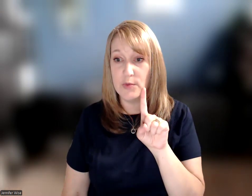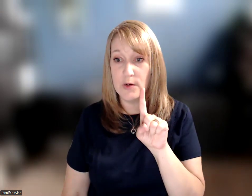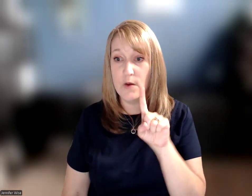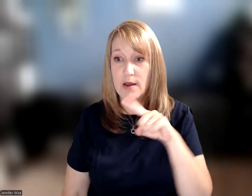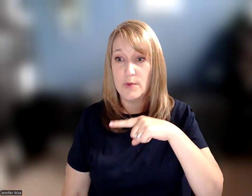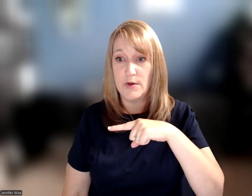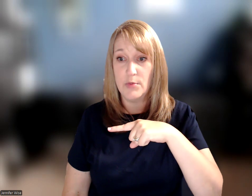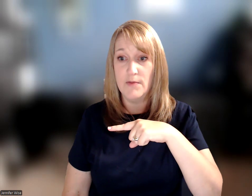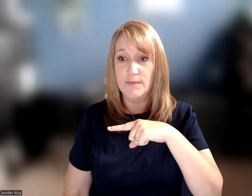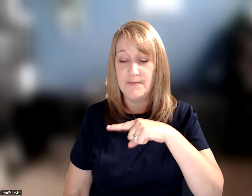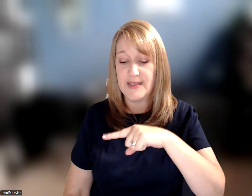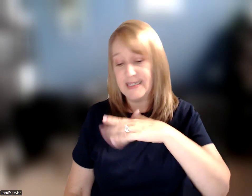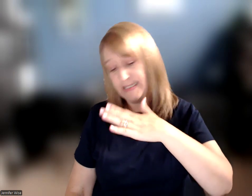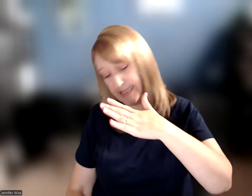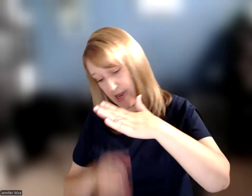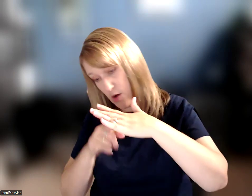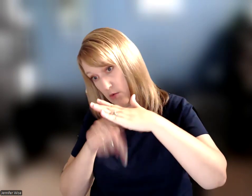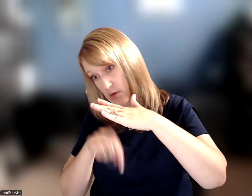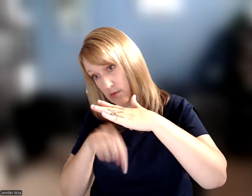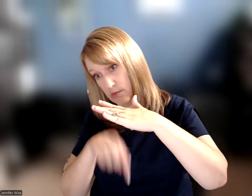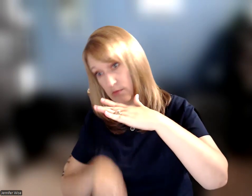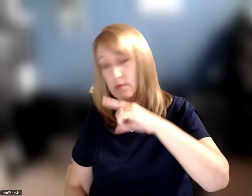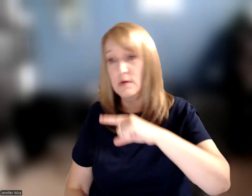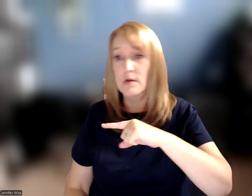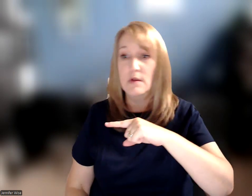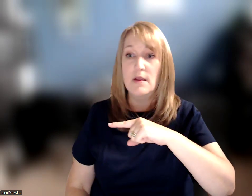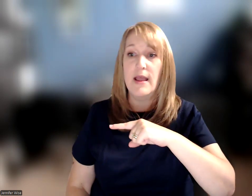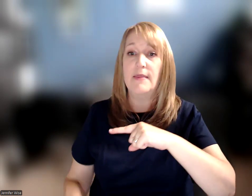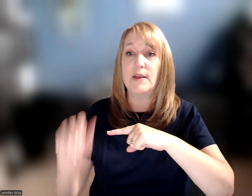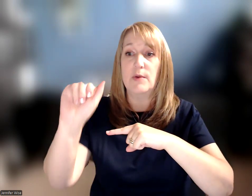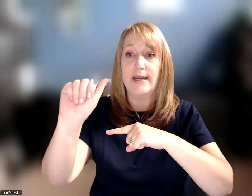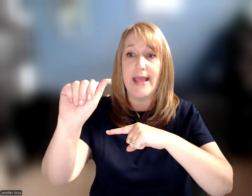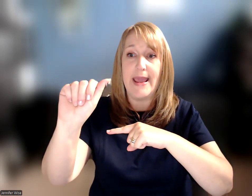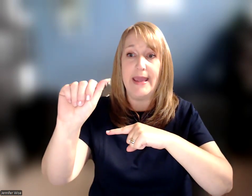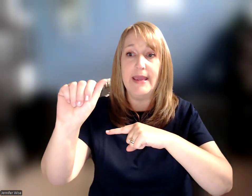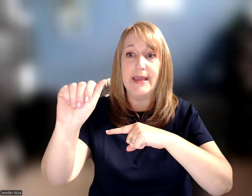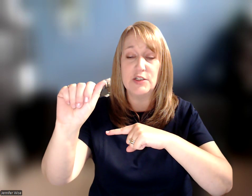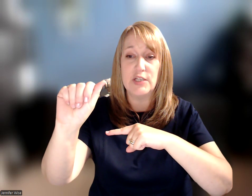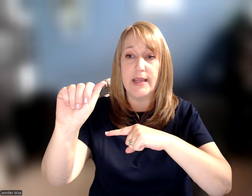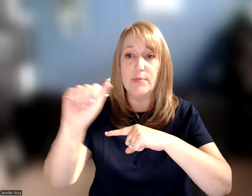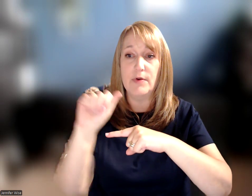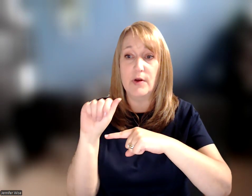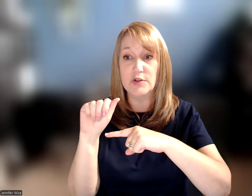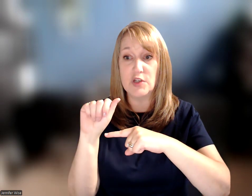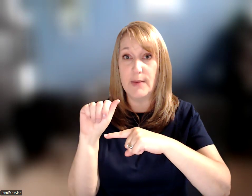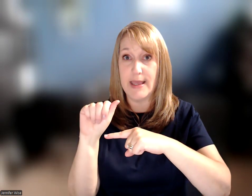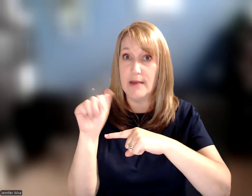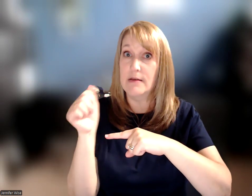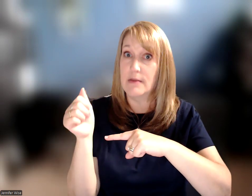want a one with your palm facing down. And then you want an A hand shape on your dominant hand, the